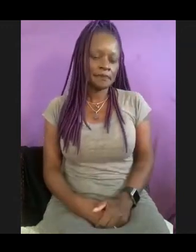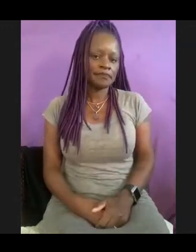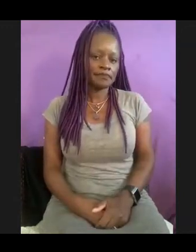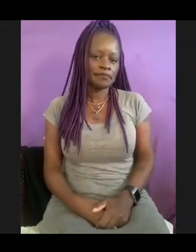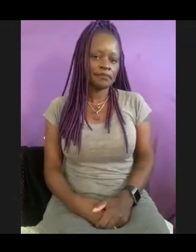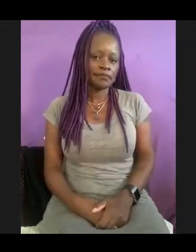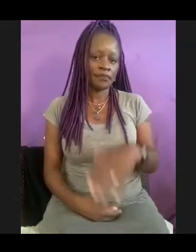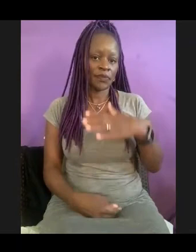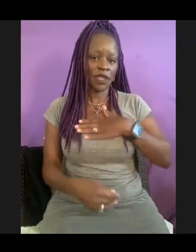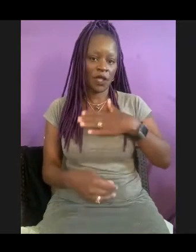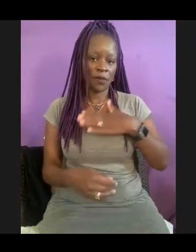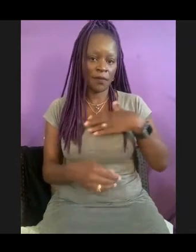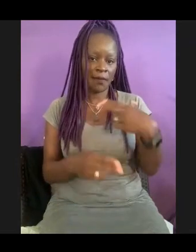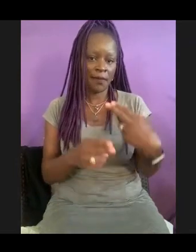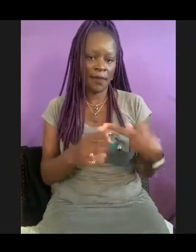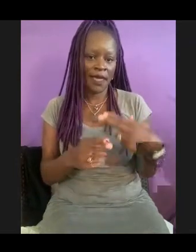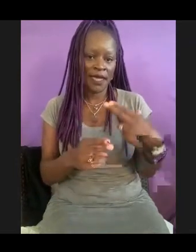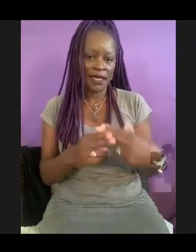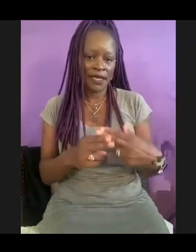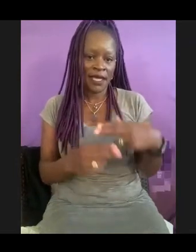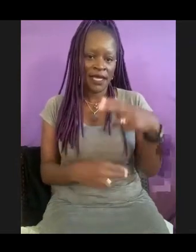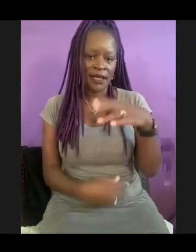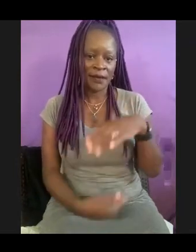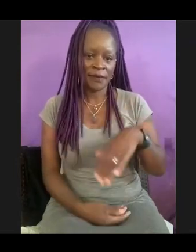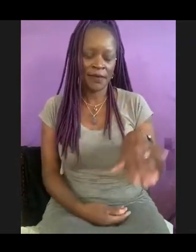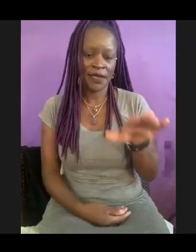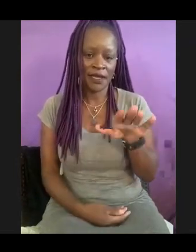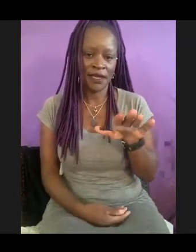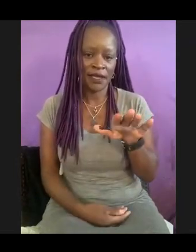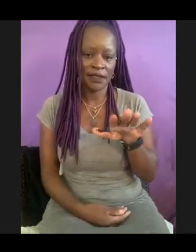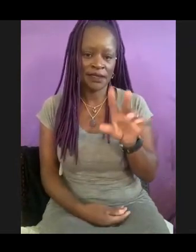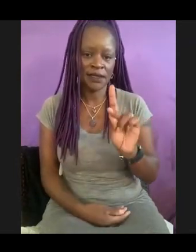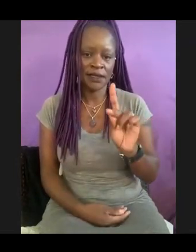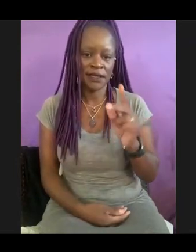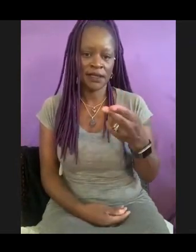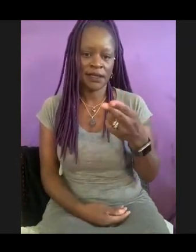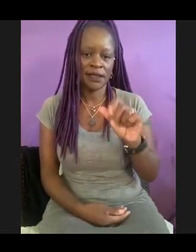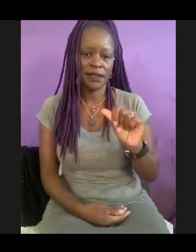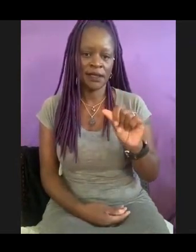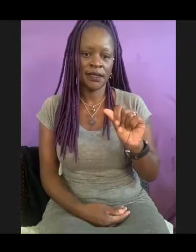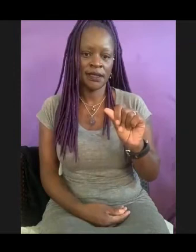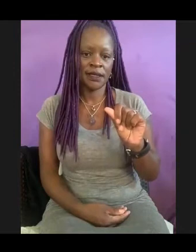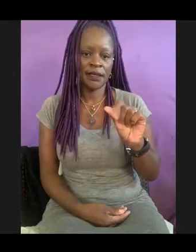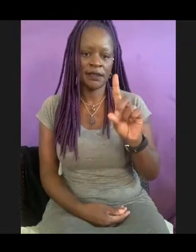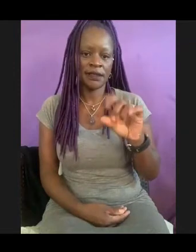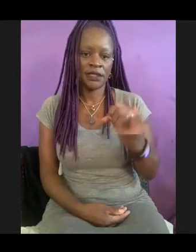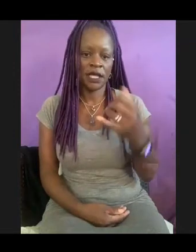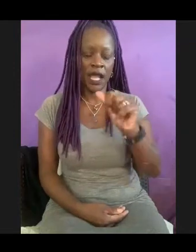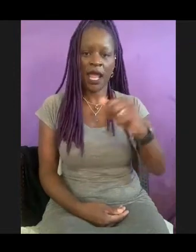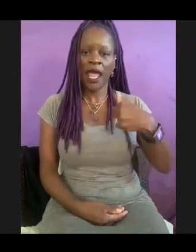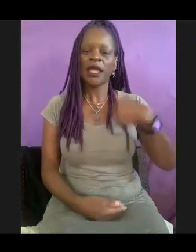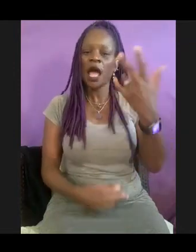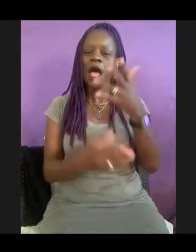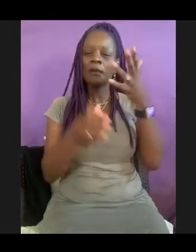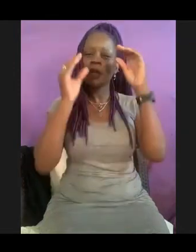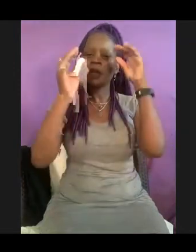My name is Khadija Ali, and I am an assistant professor at St. Cloud State